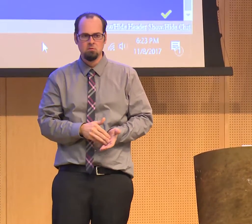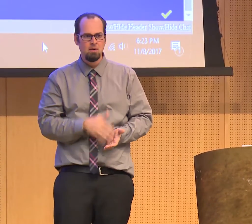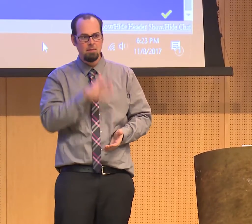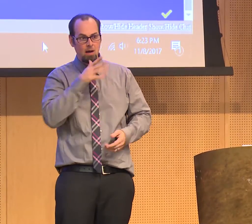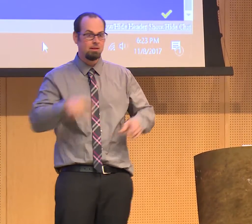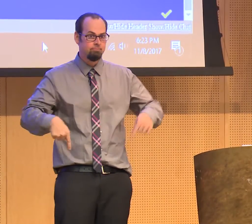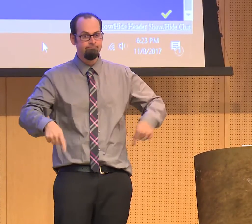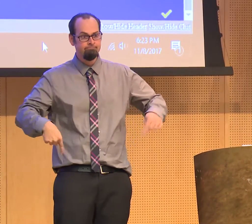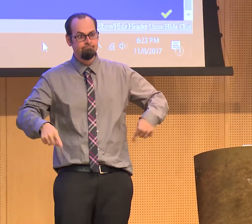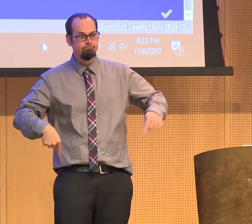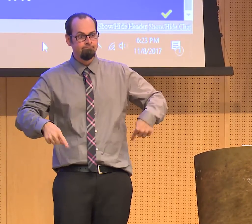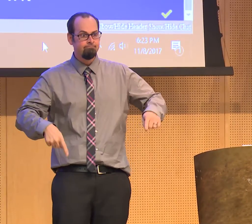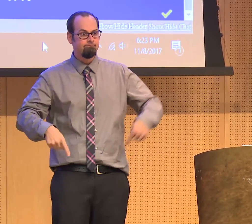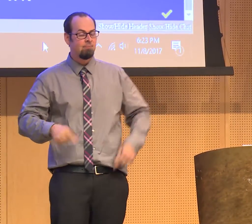My mother came on over,